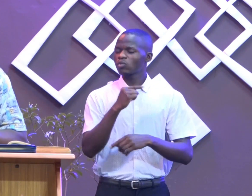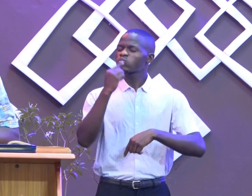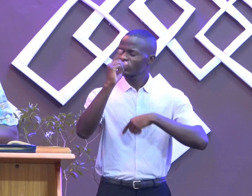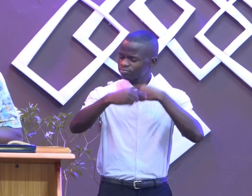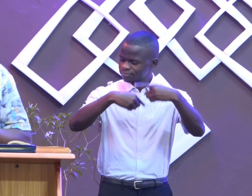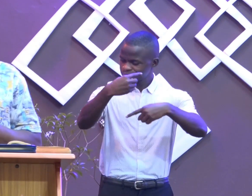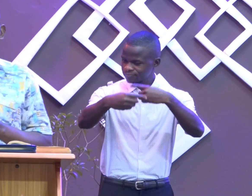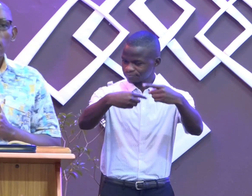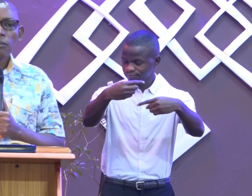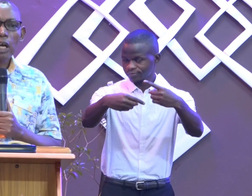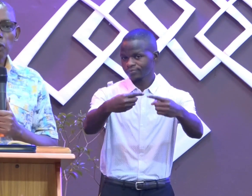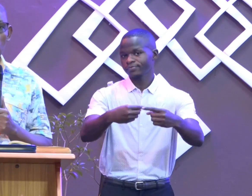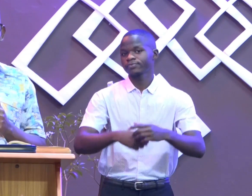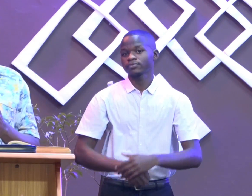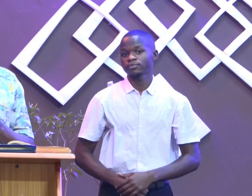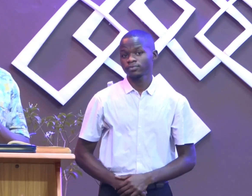and the hope that this ministry is